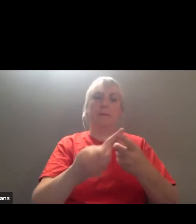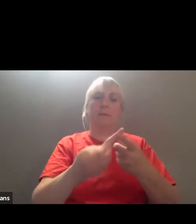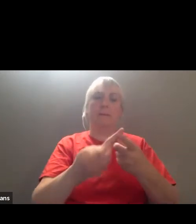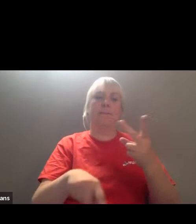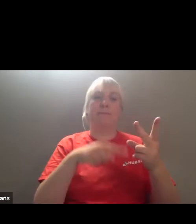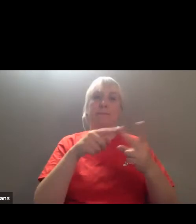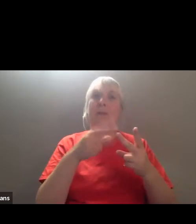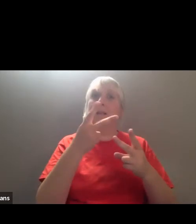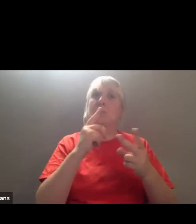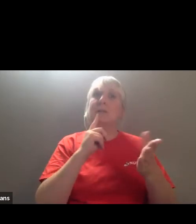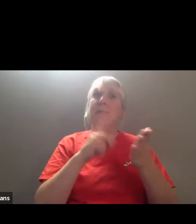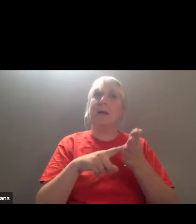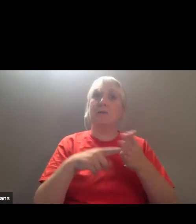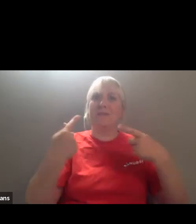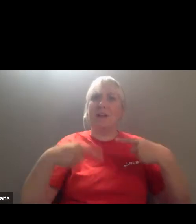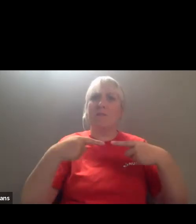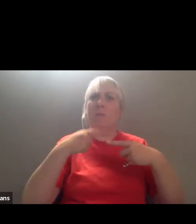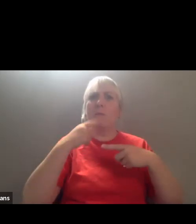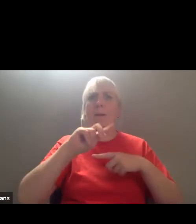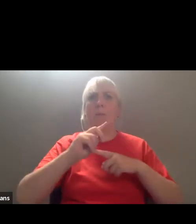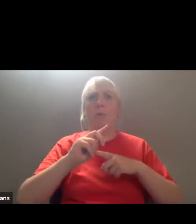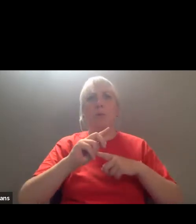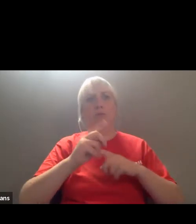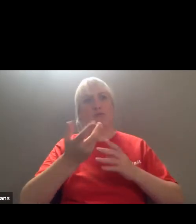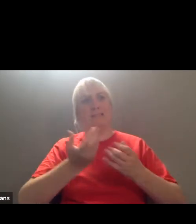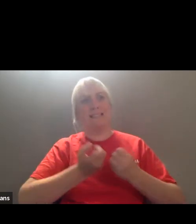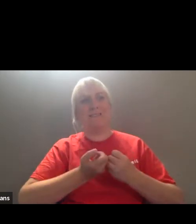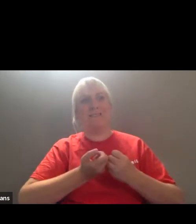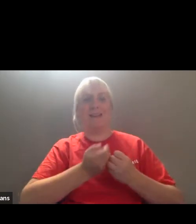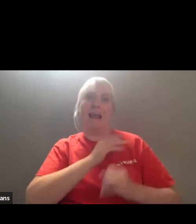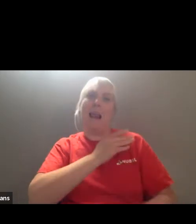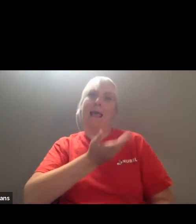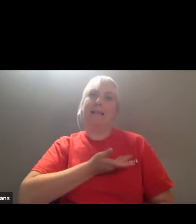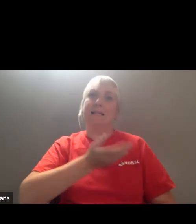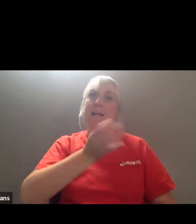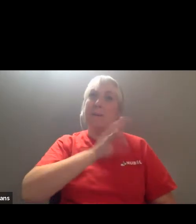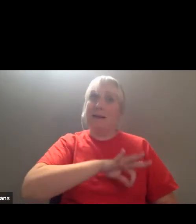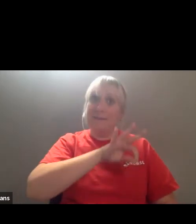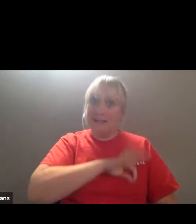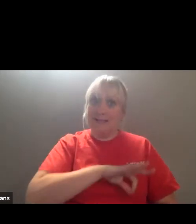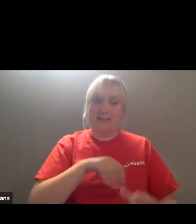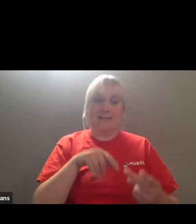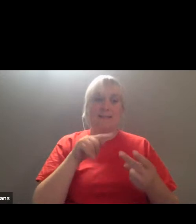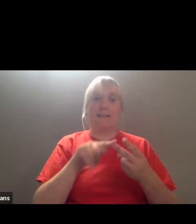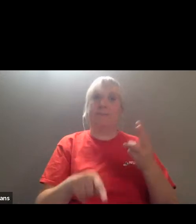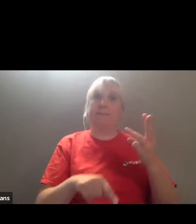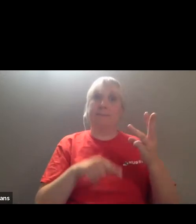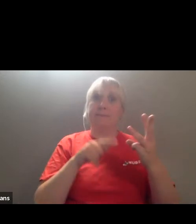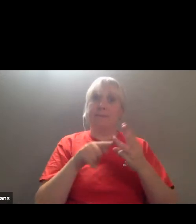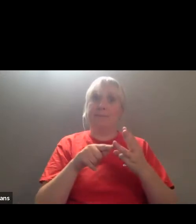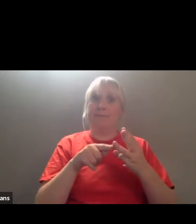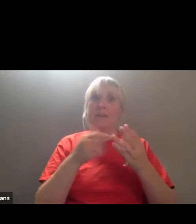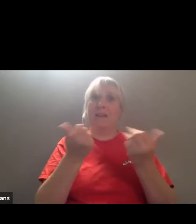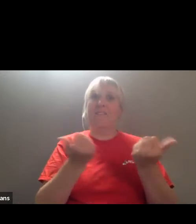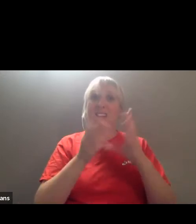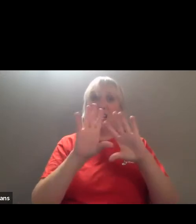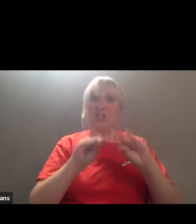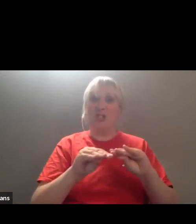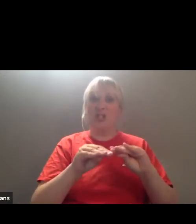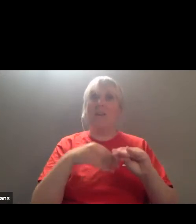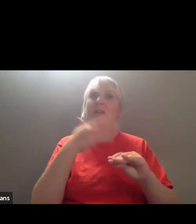receipt of legacy benefits, people that are not getting it currently, end the 5-week wait for payment